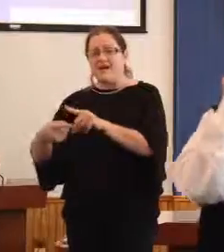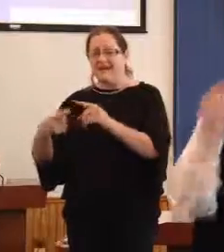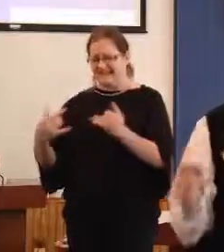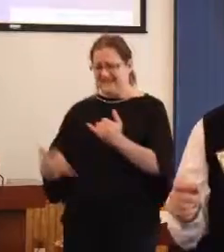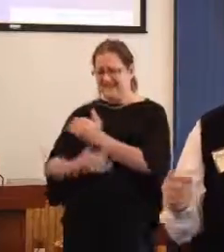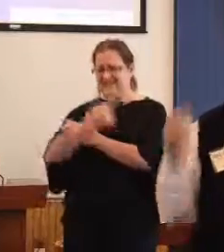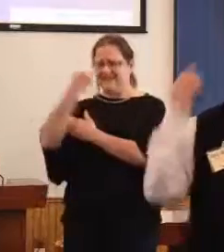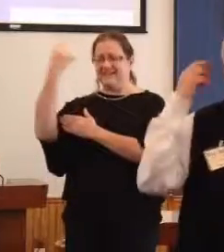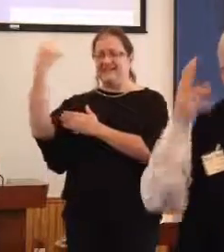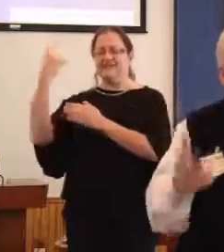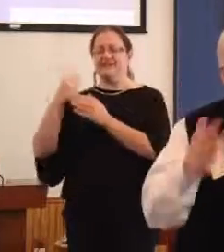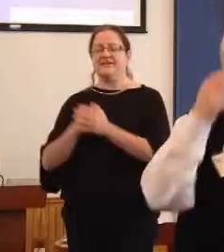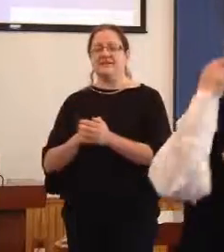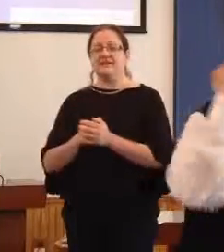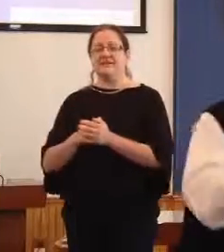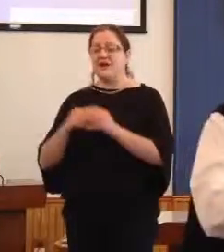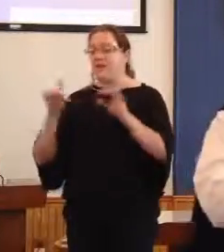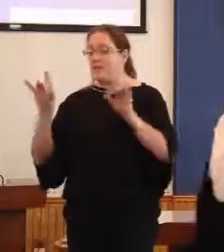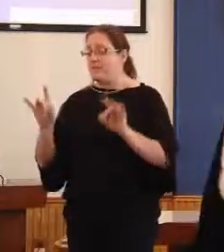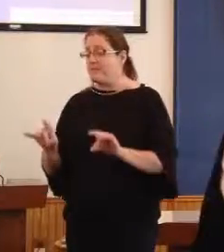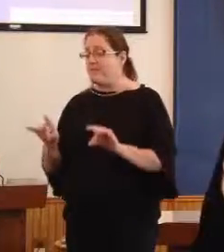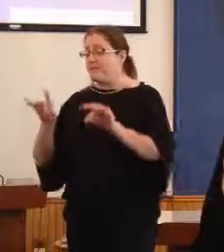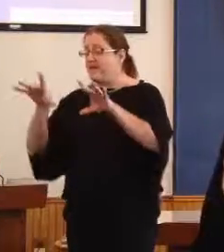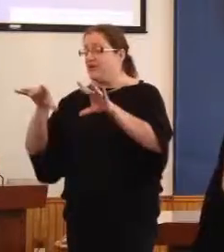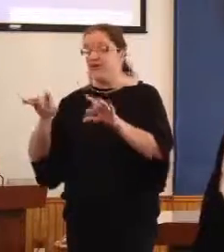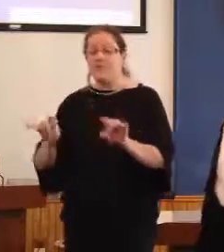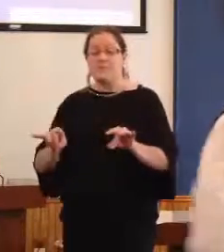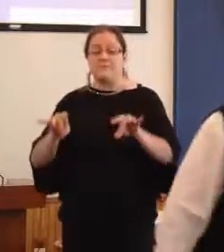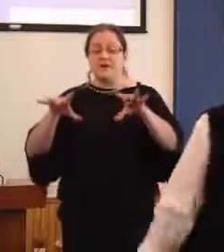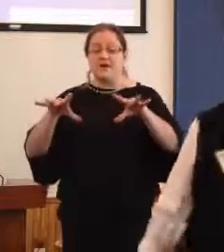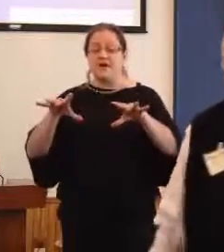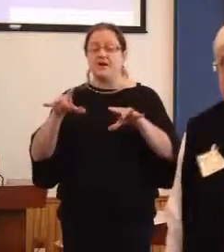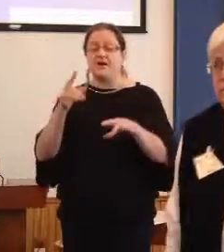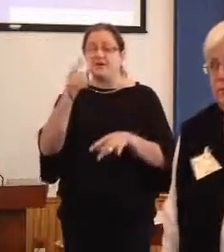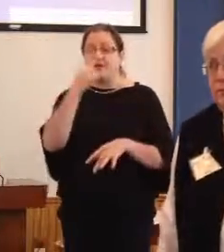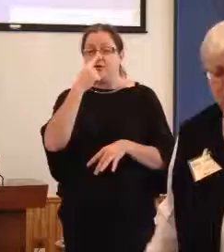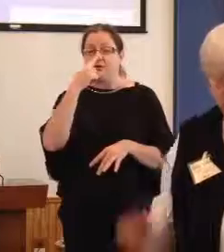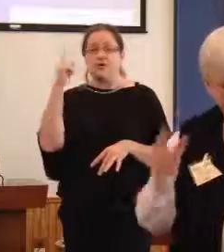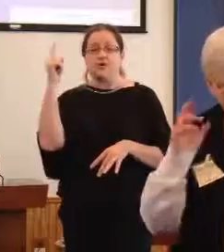Miracles that we can see and hear and touch and taste and smell.